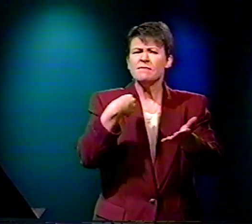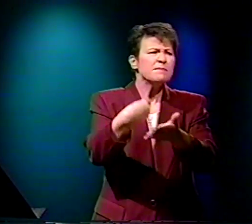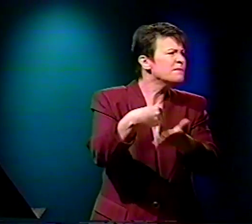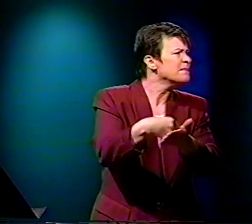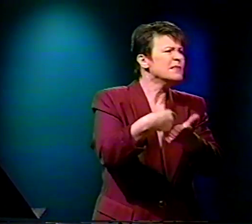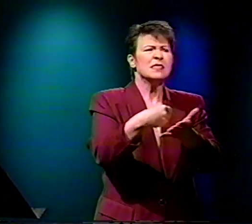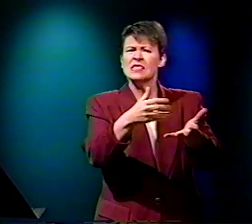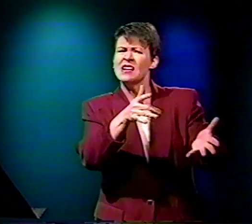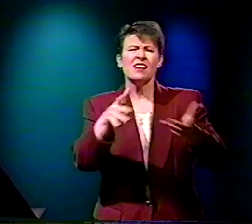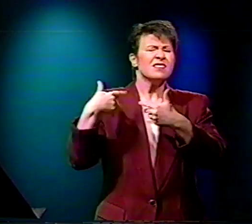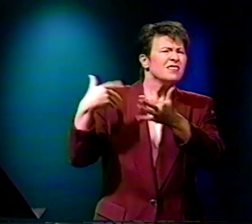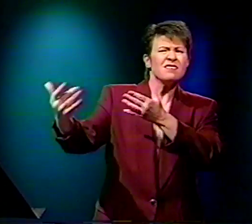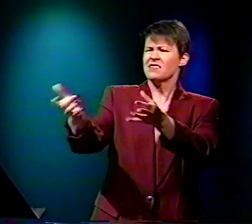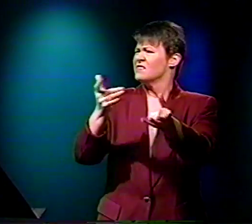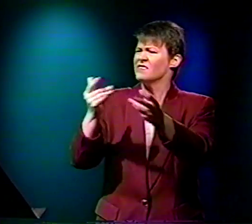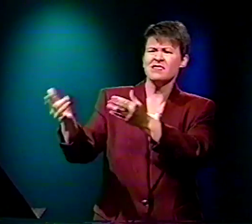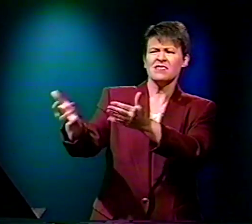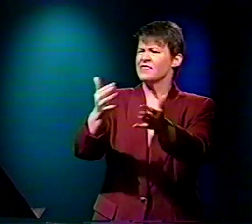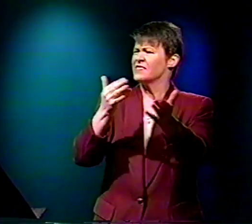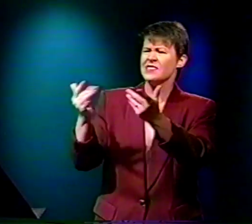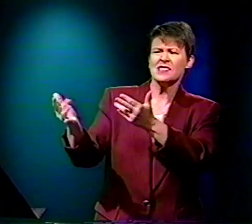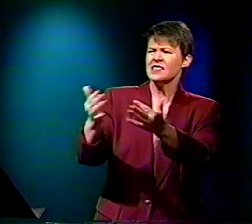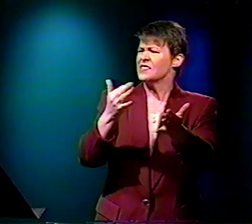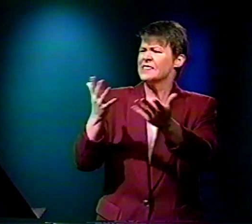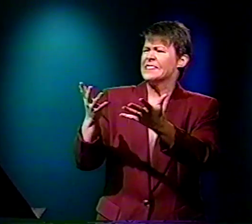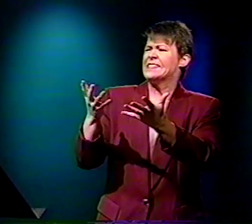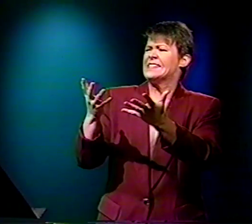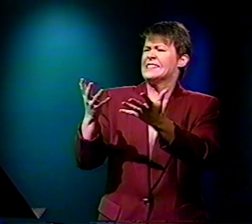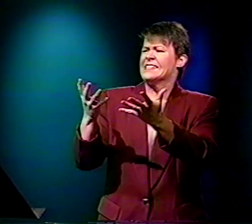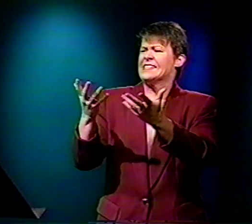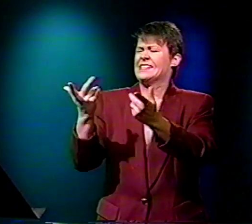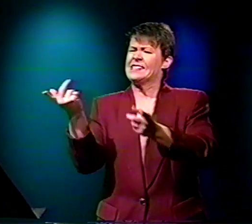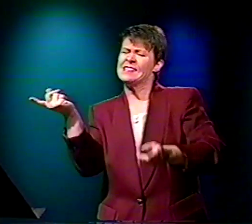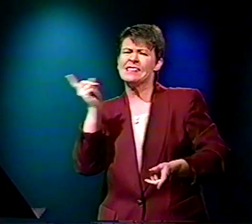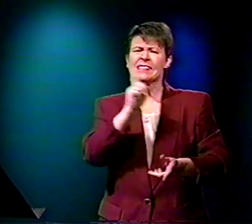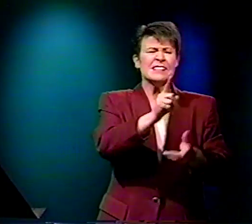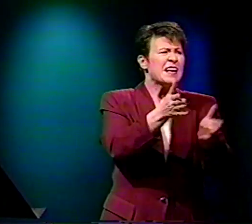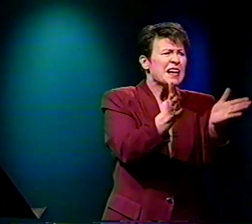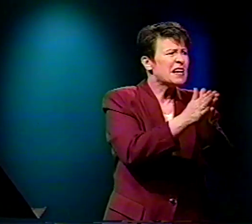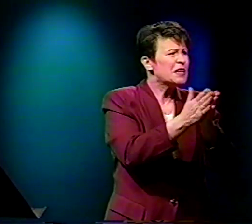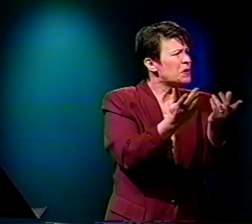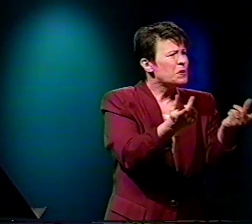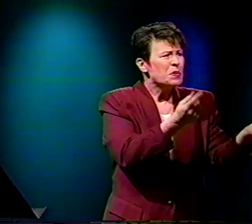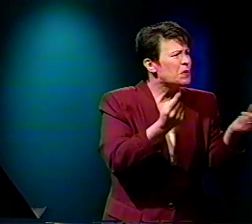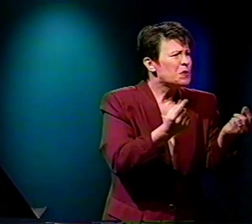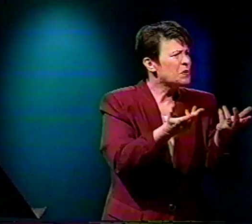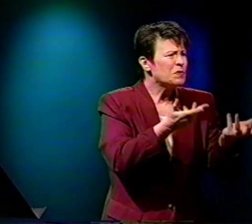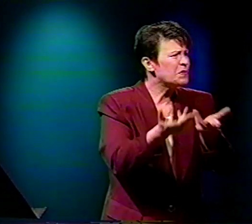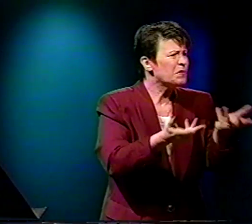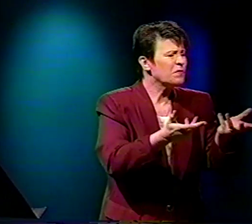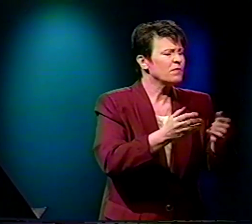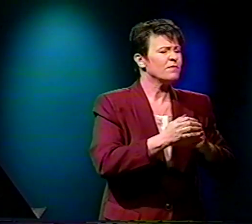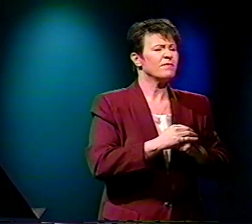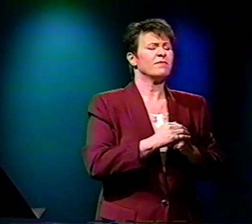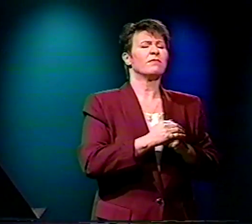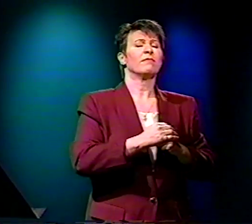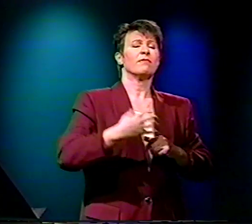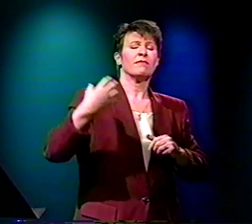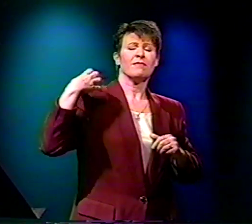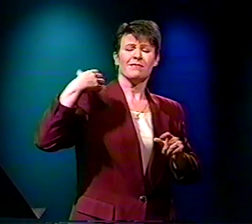able to give us the money. And so we struggled and tried our best. So now, since we failed, what would you like